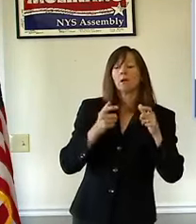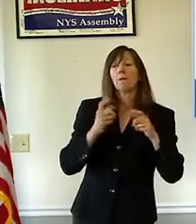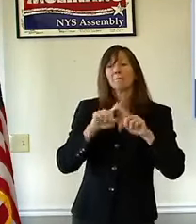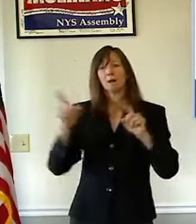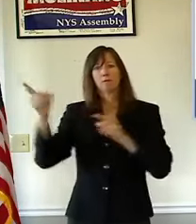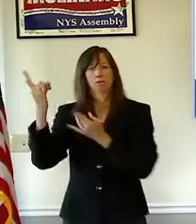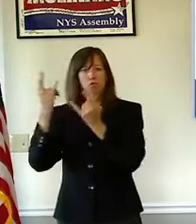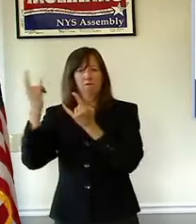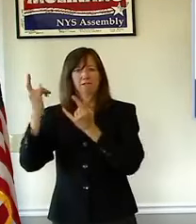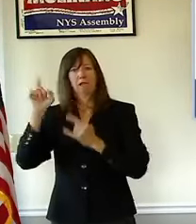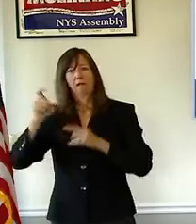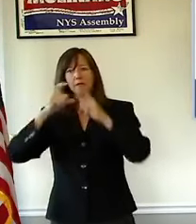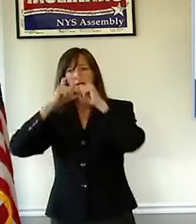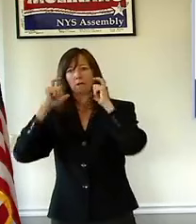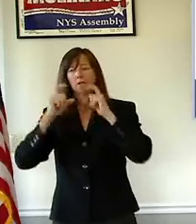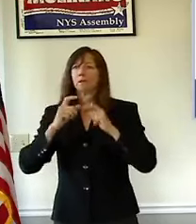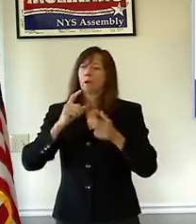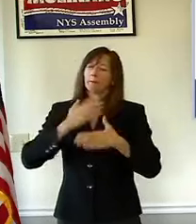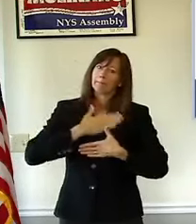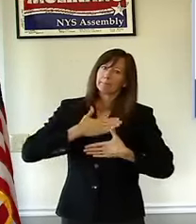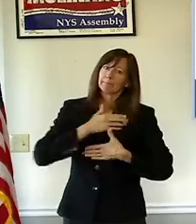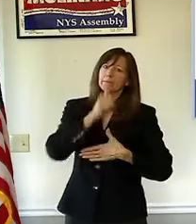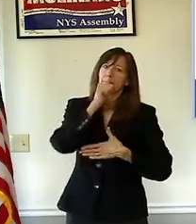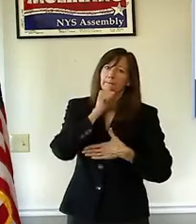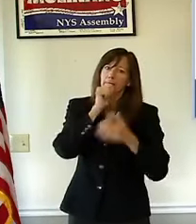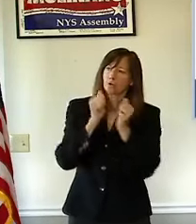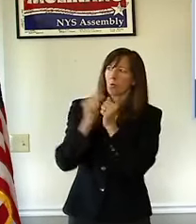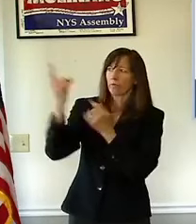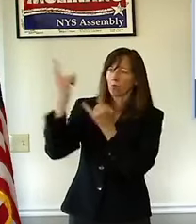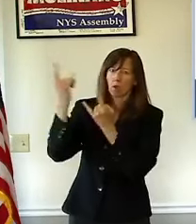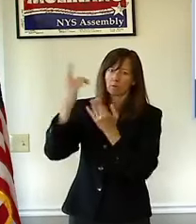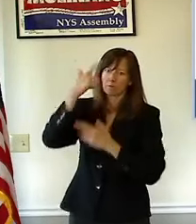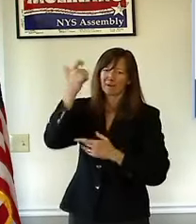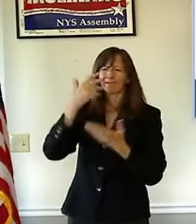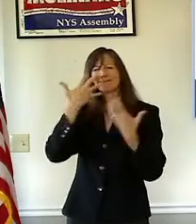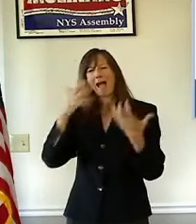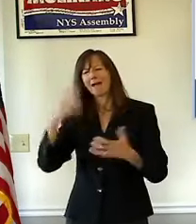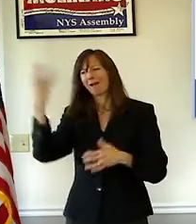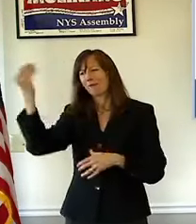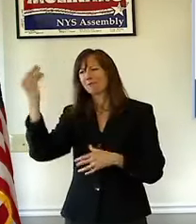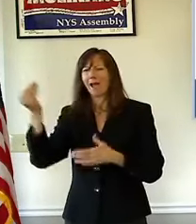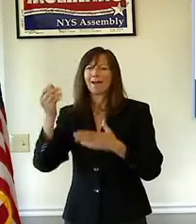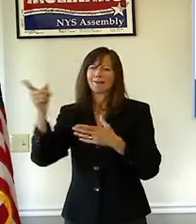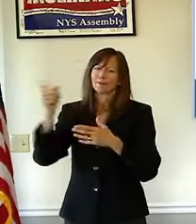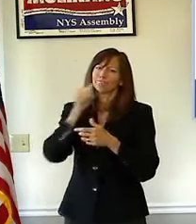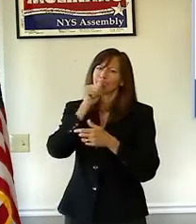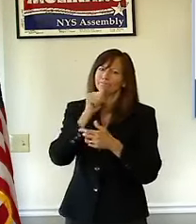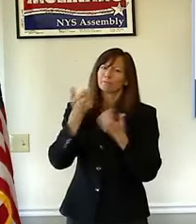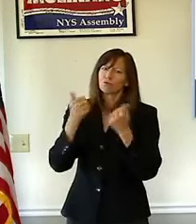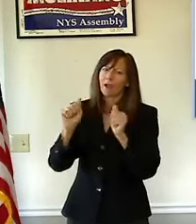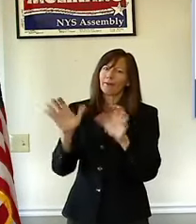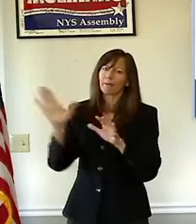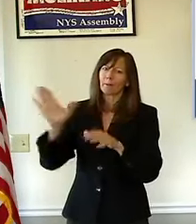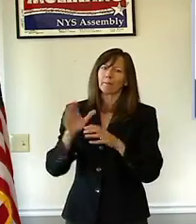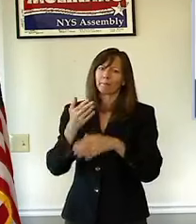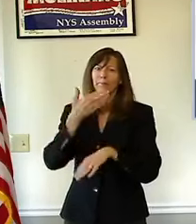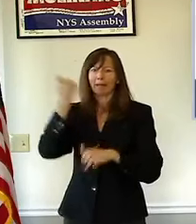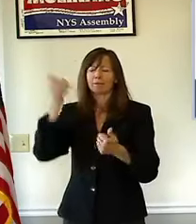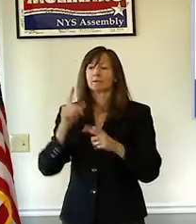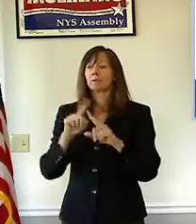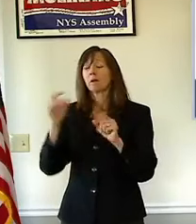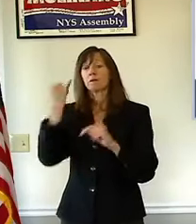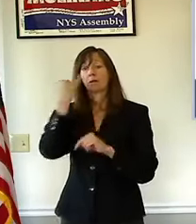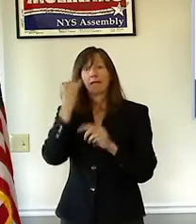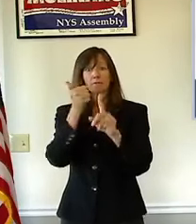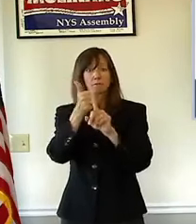Believe me, they're all struggling pretty hard. We're simply advising businesses and residents that if you cannot engage in physical distancing, we're asking you